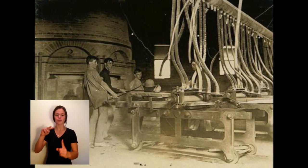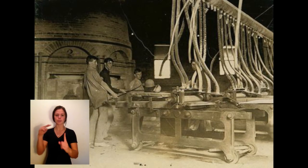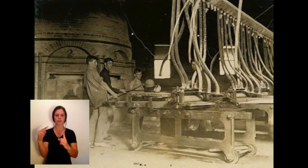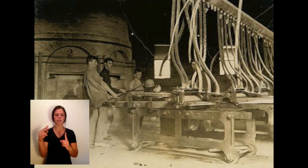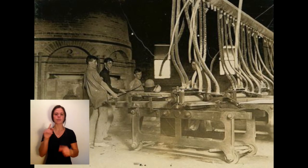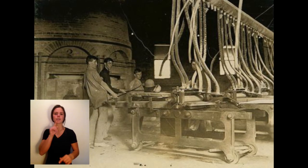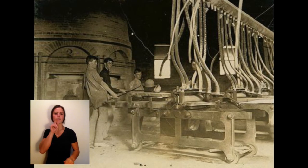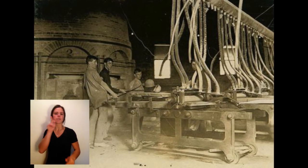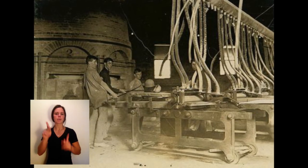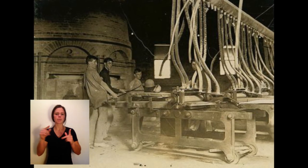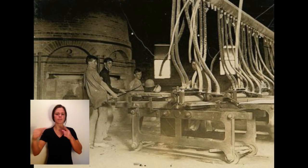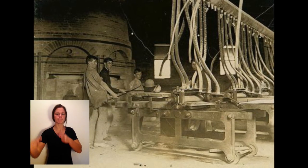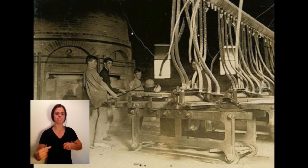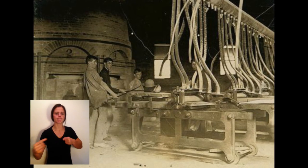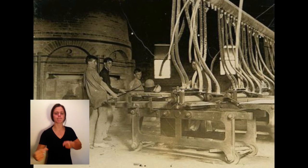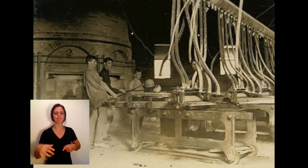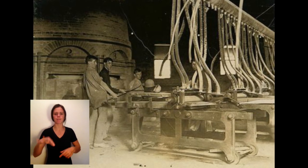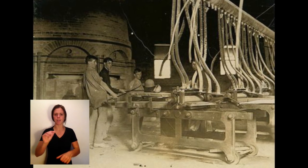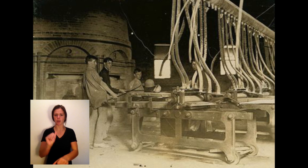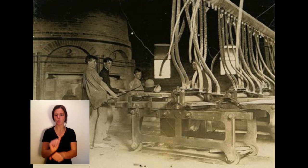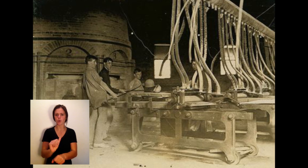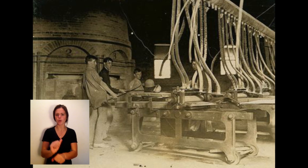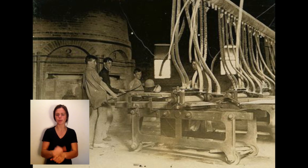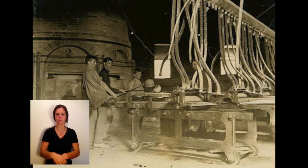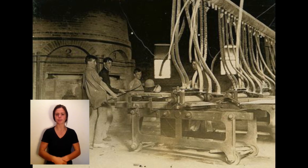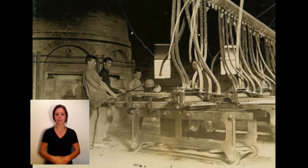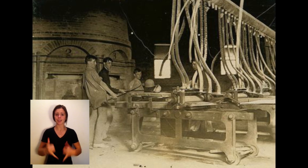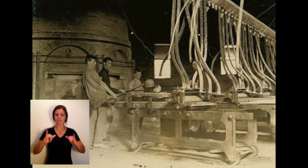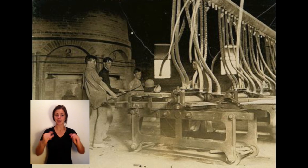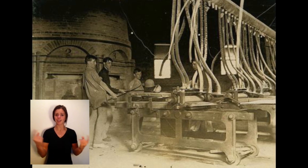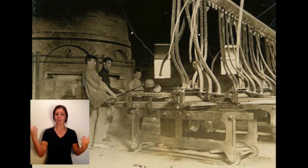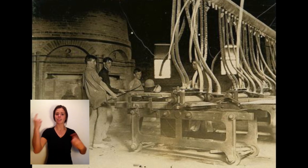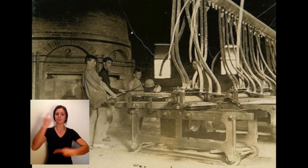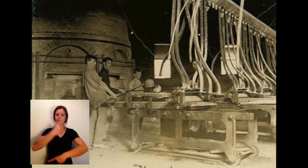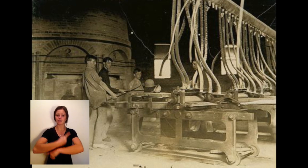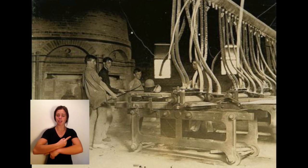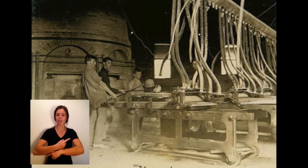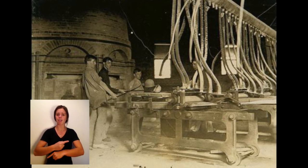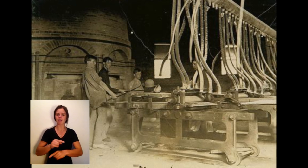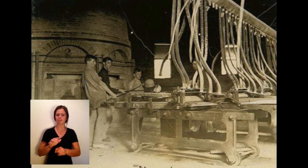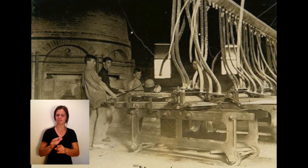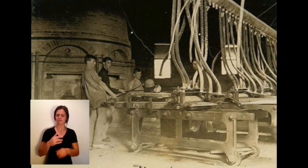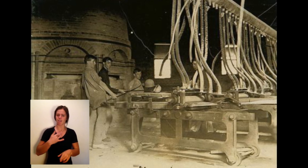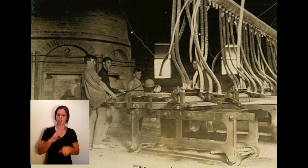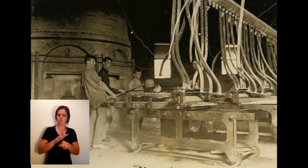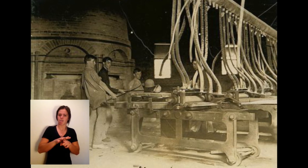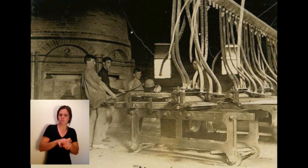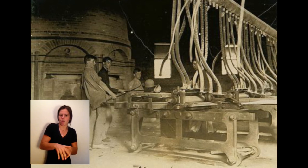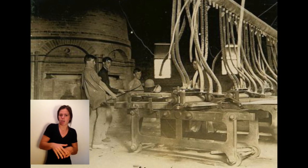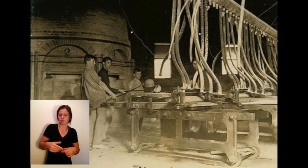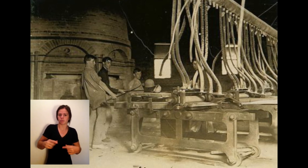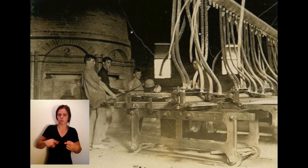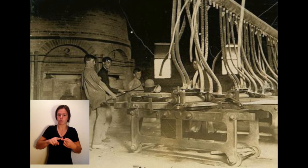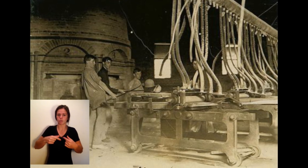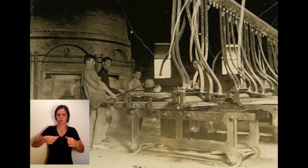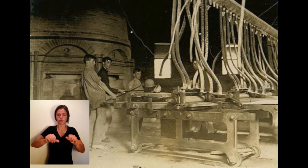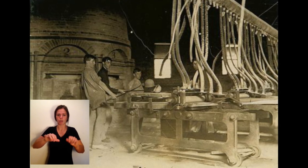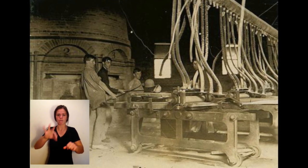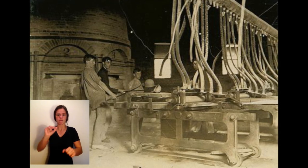From a historical standpoint, deaf people have struggled to find work and face oppression when it comes to employment still